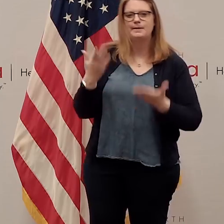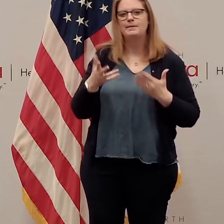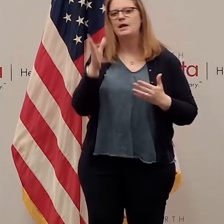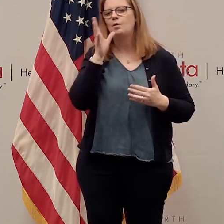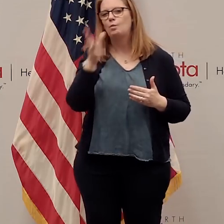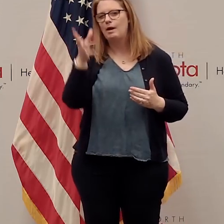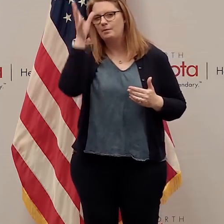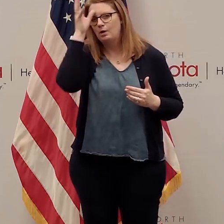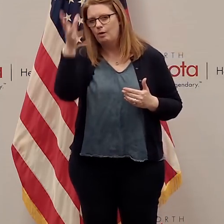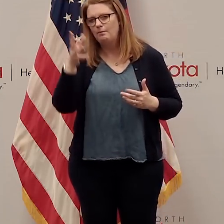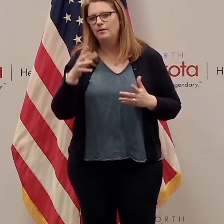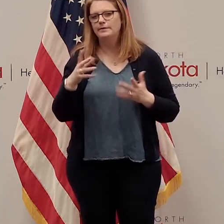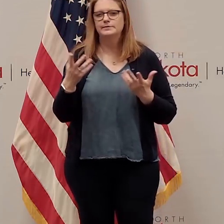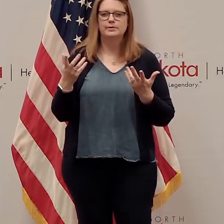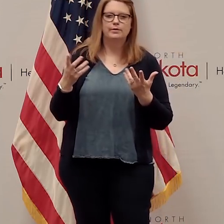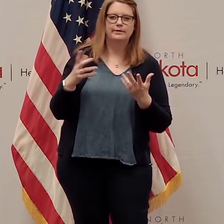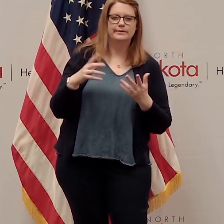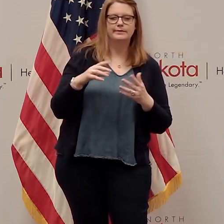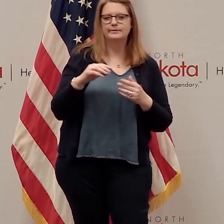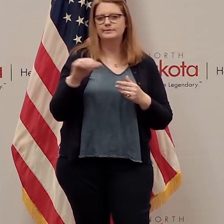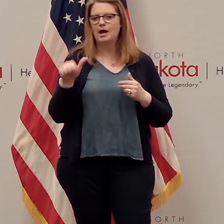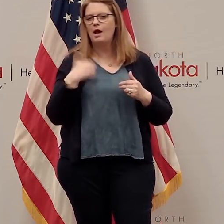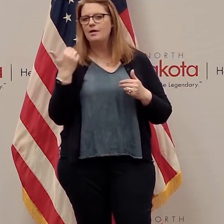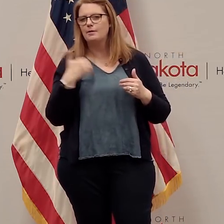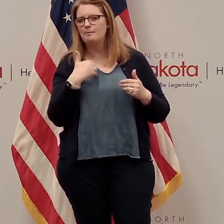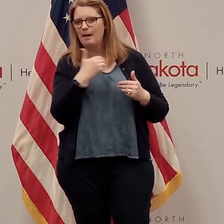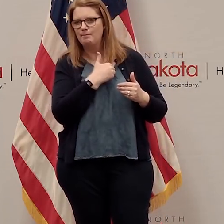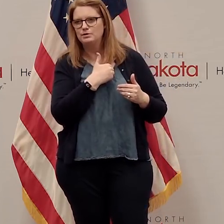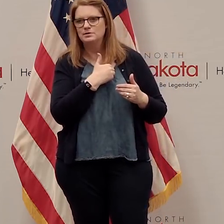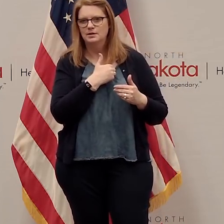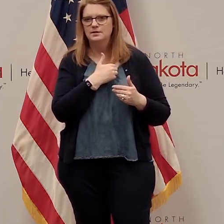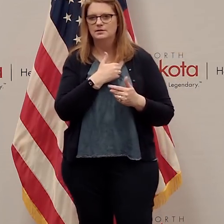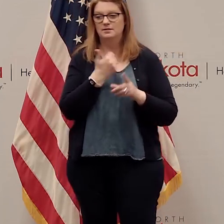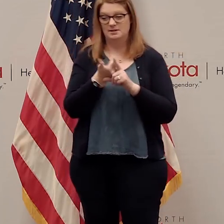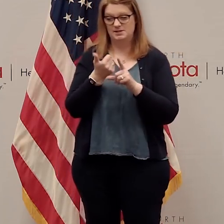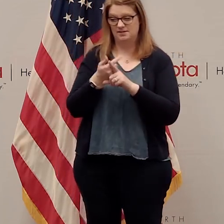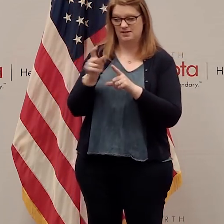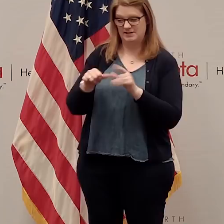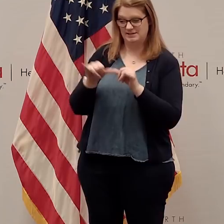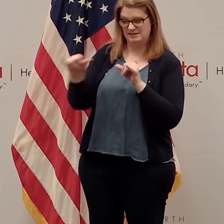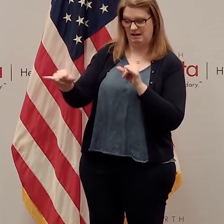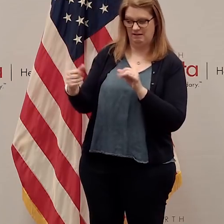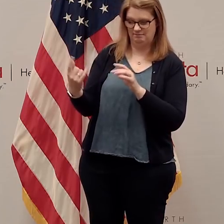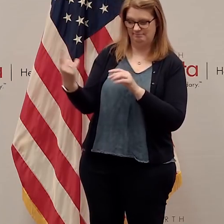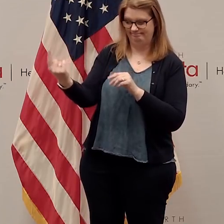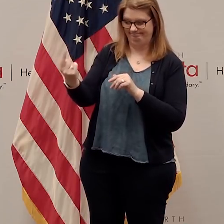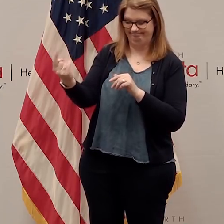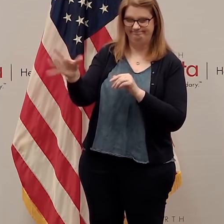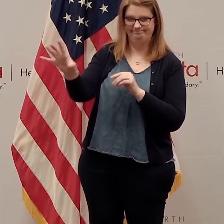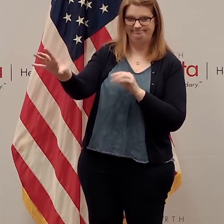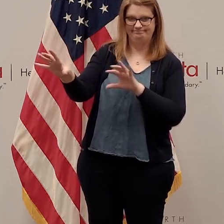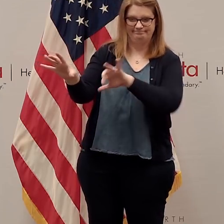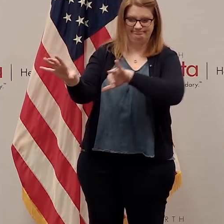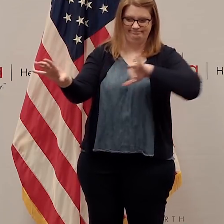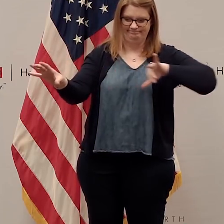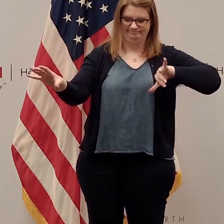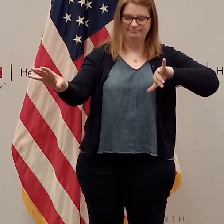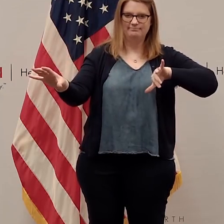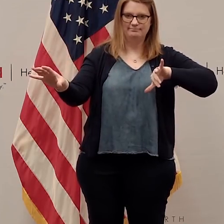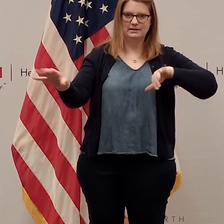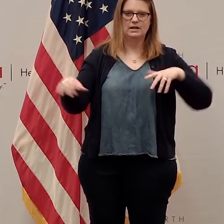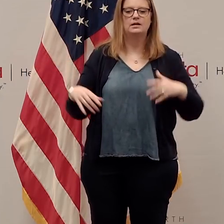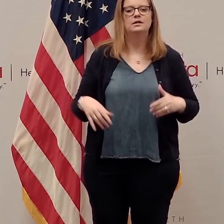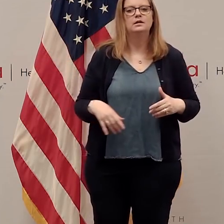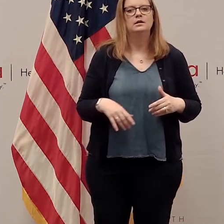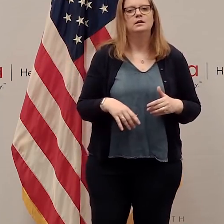grandparents or other family units that are isolated right now to protect vulnerable elders. It's